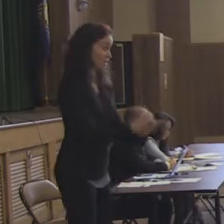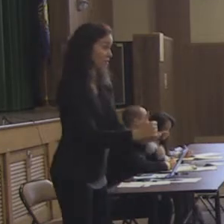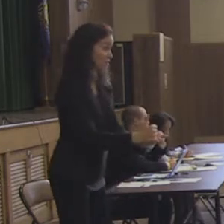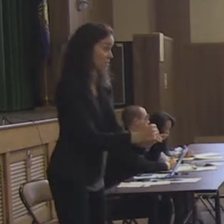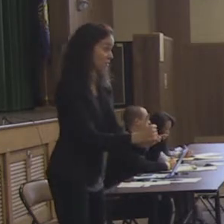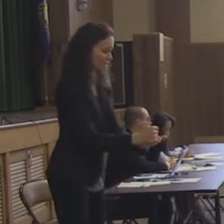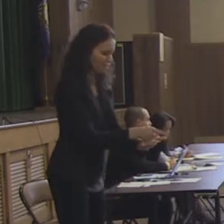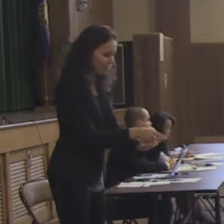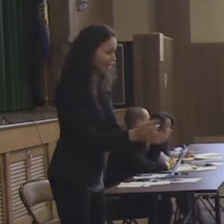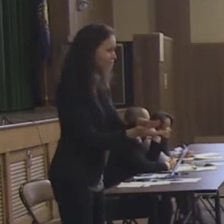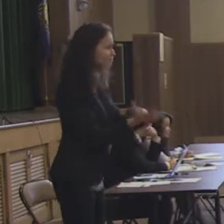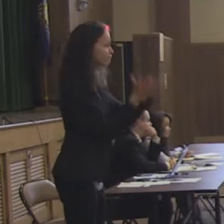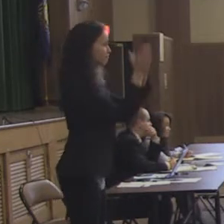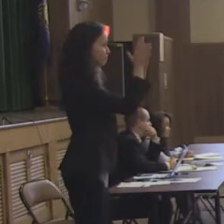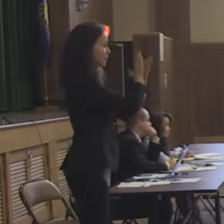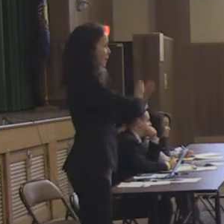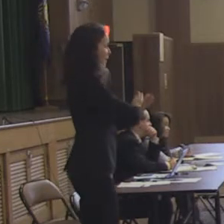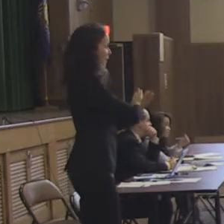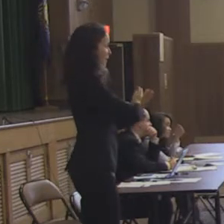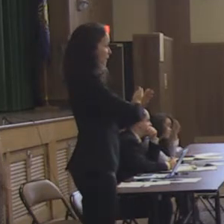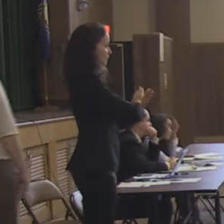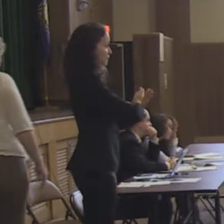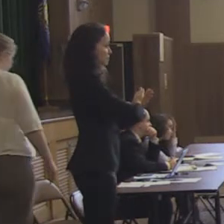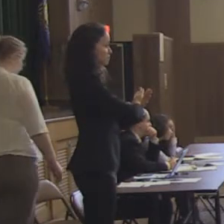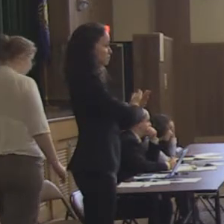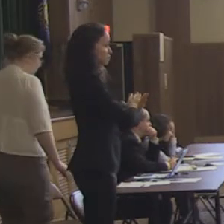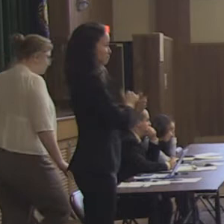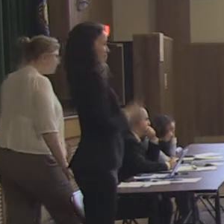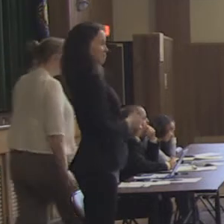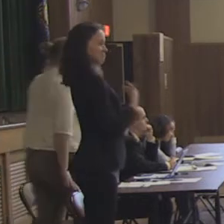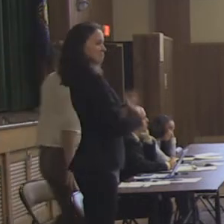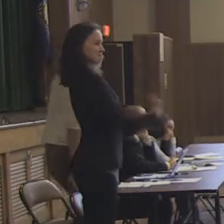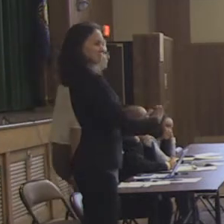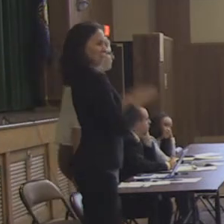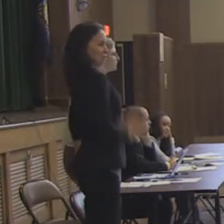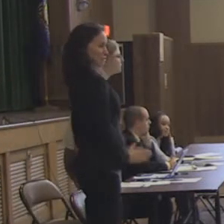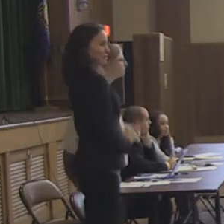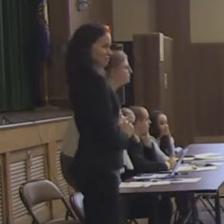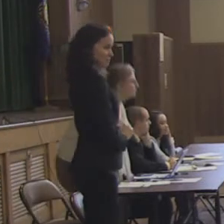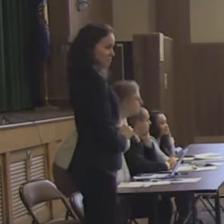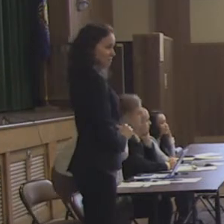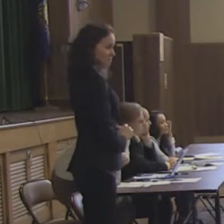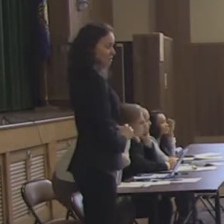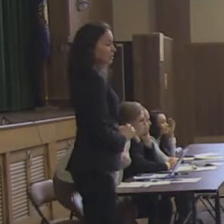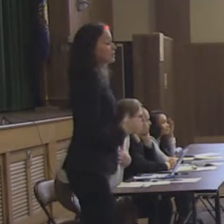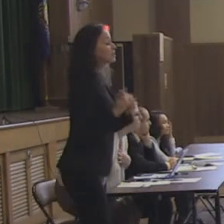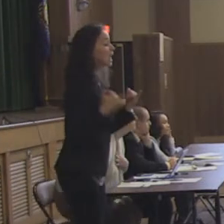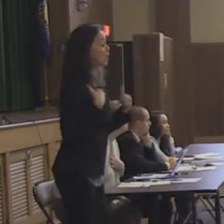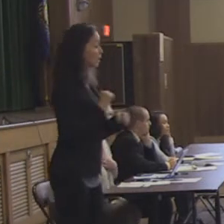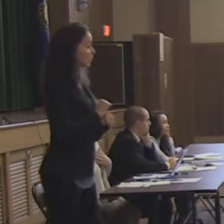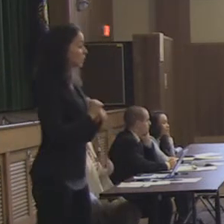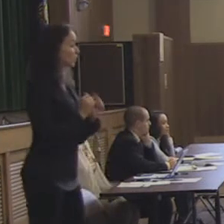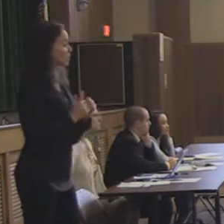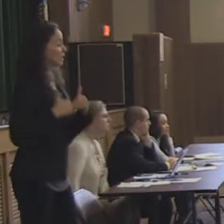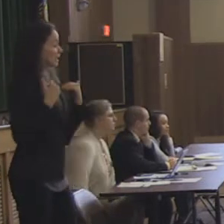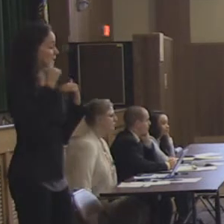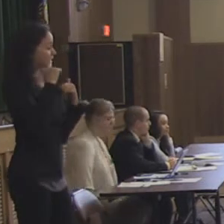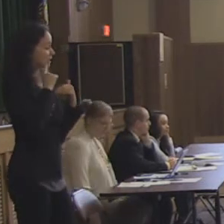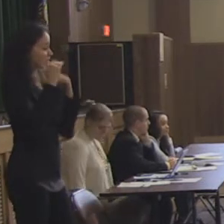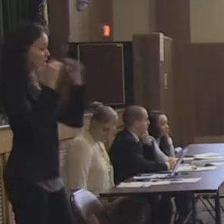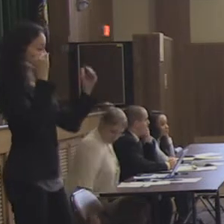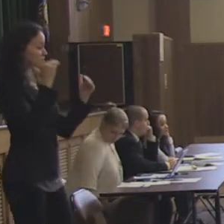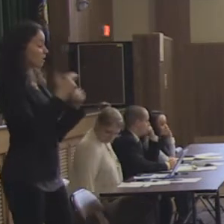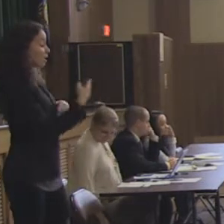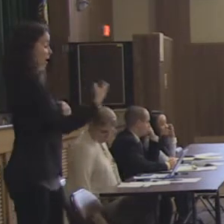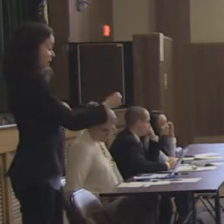to become productive citizens. Today, I work with young deaf adults transitioning from high